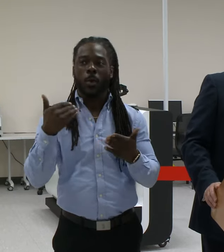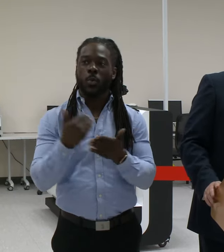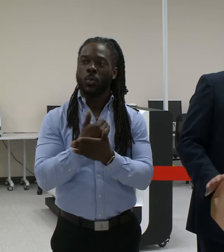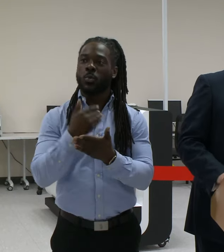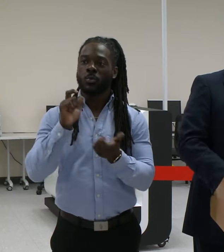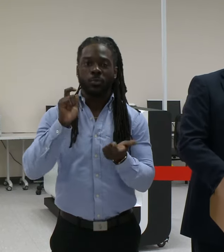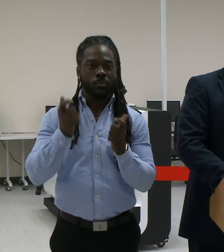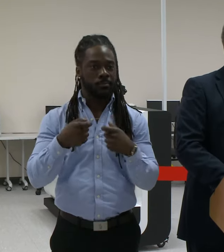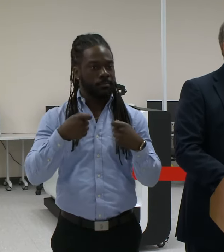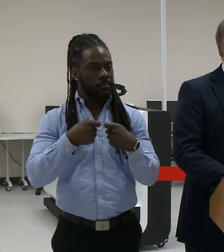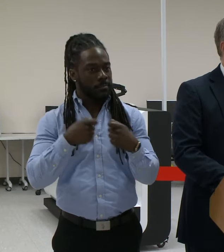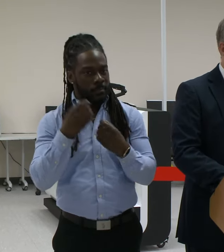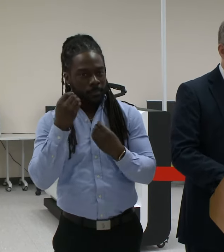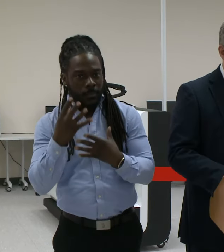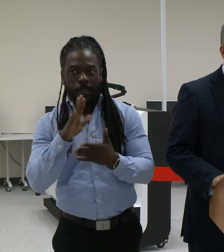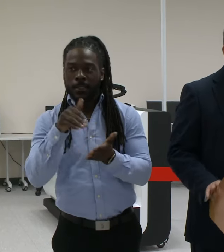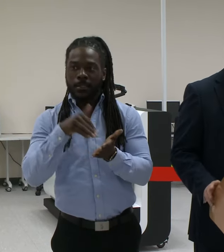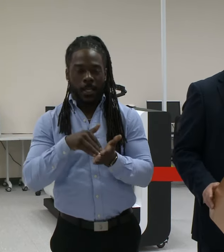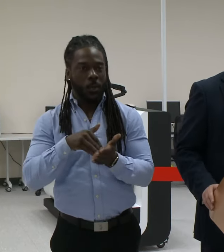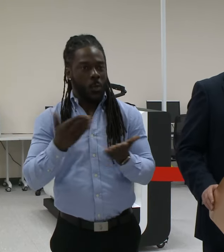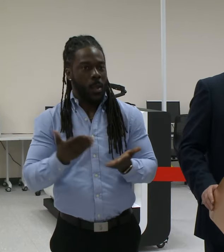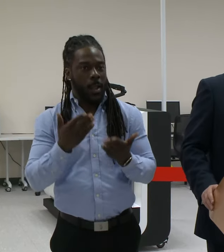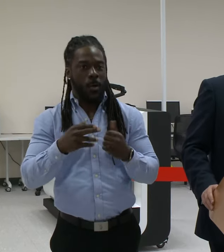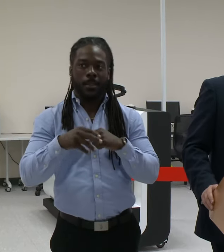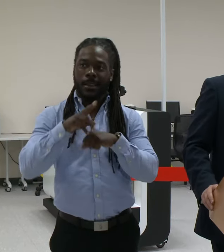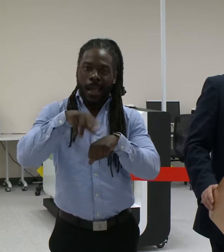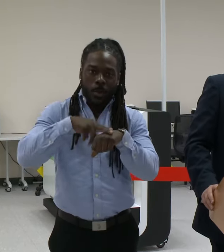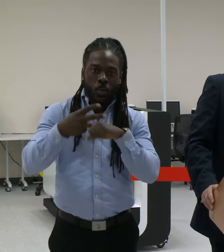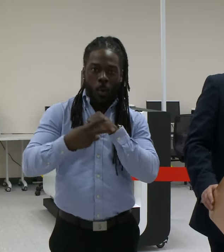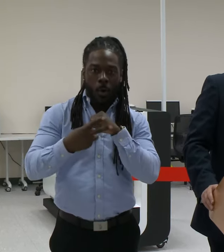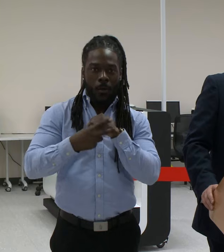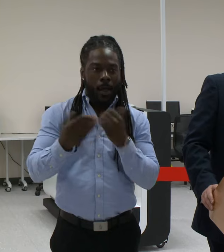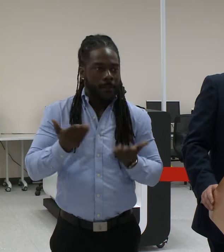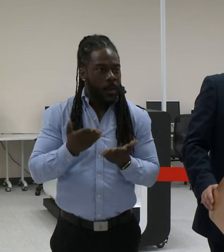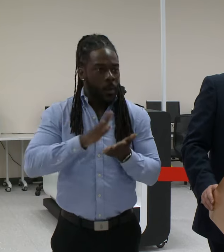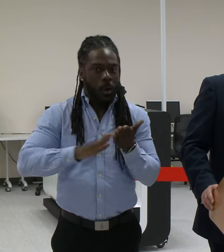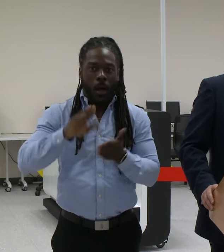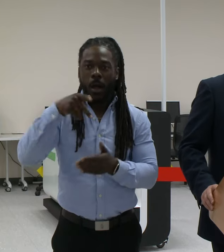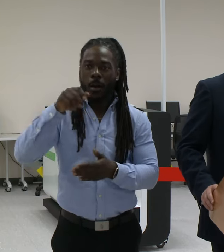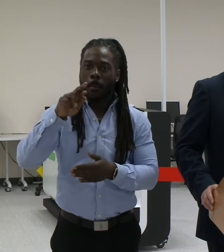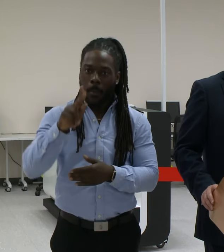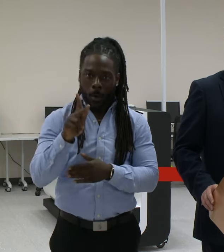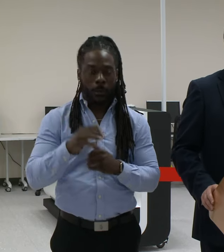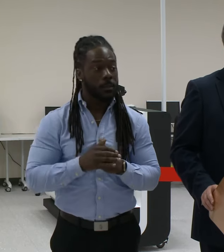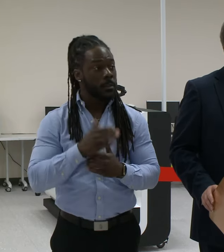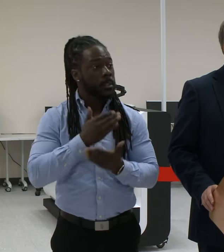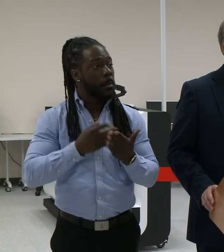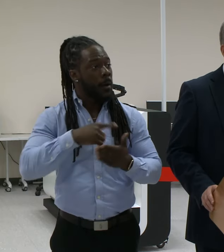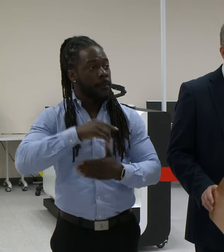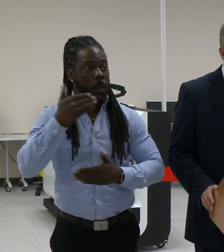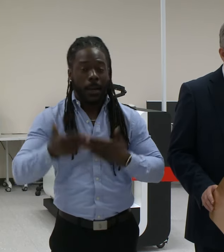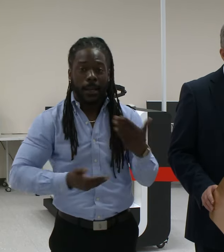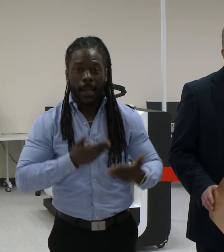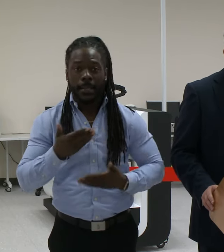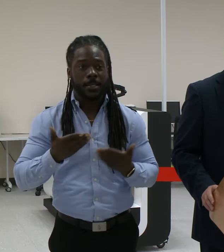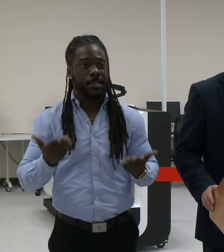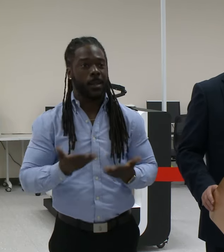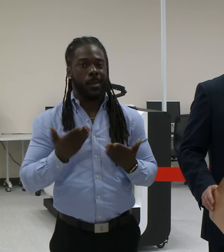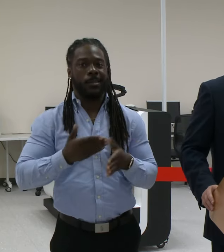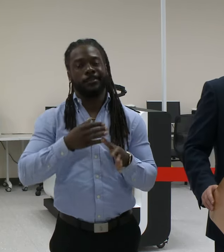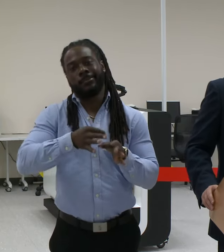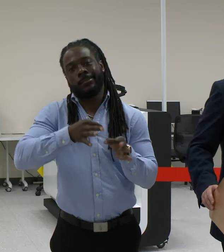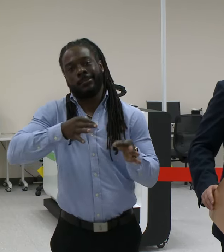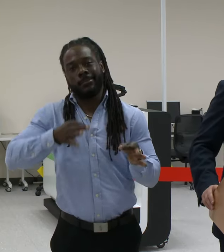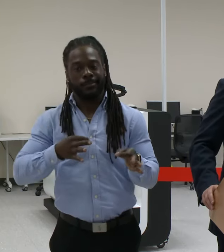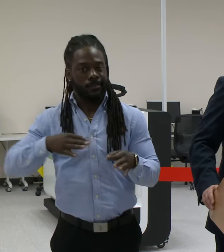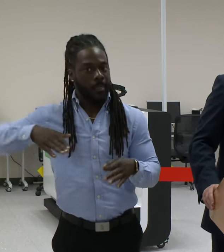Digitization Center at the National Archives at College Park. Some of our guests have been somewhat delayed, but we're